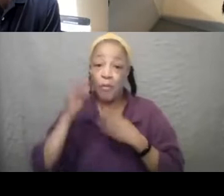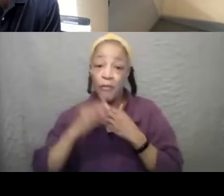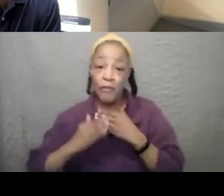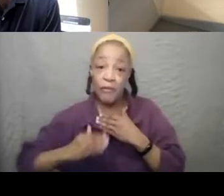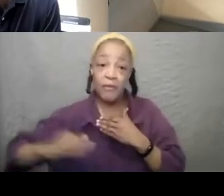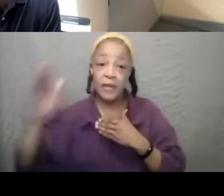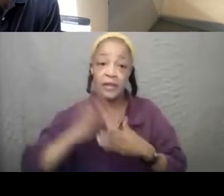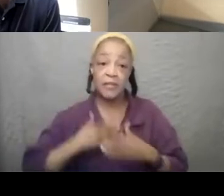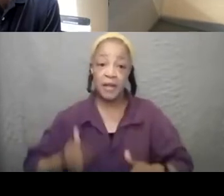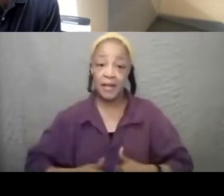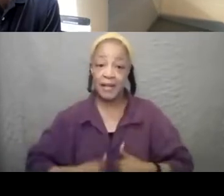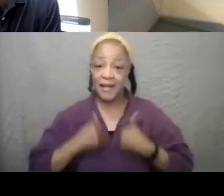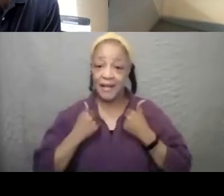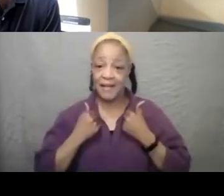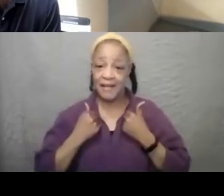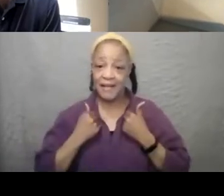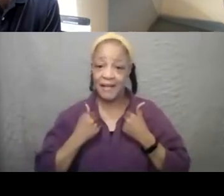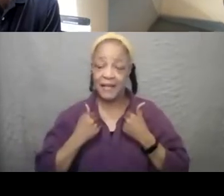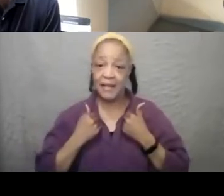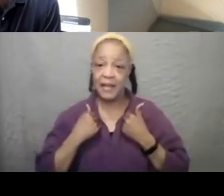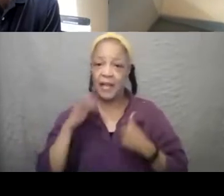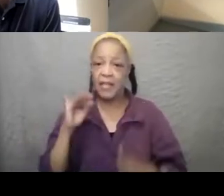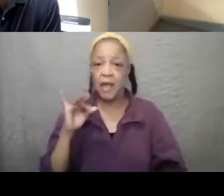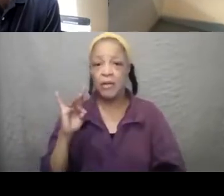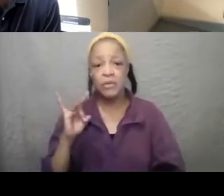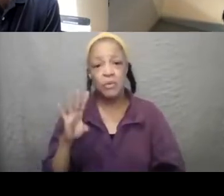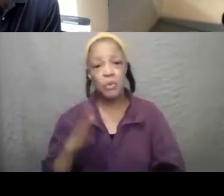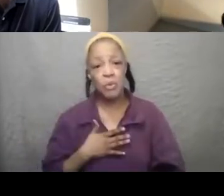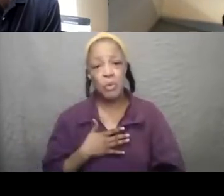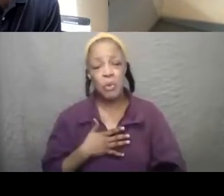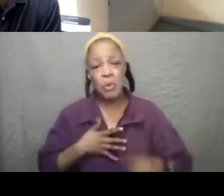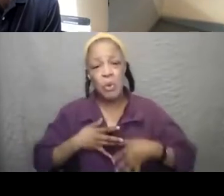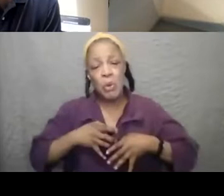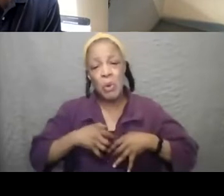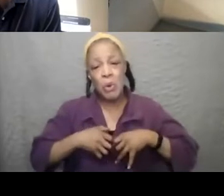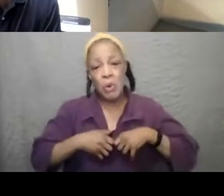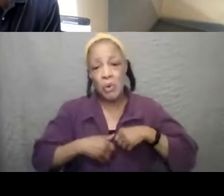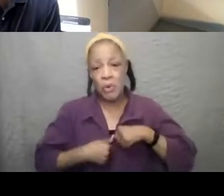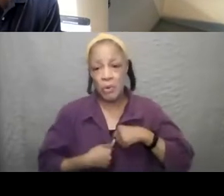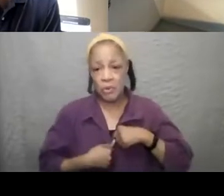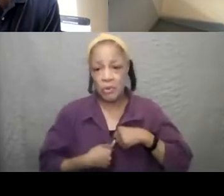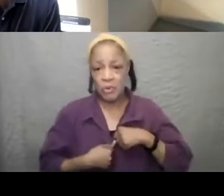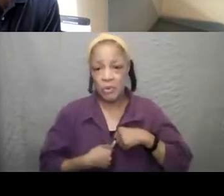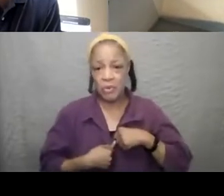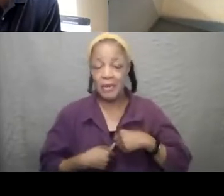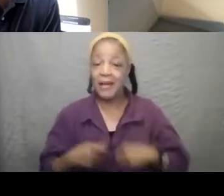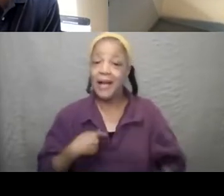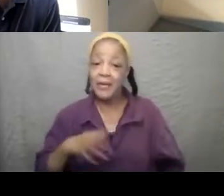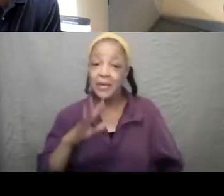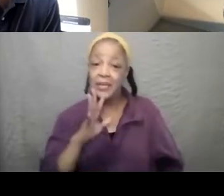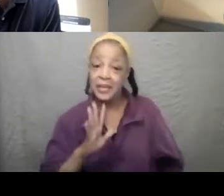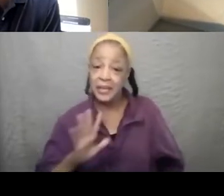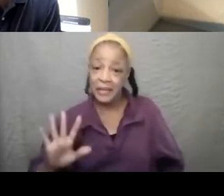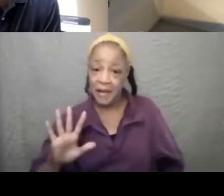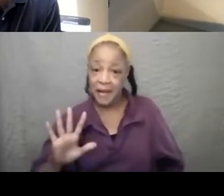life, which was really painful for a 5-year-old me